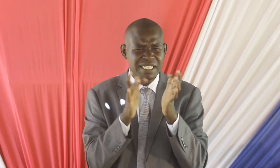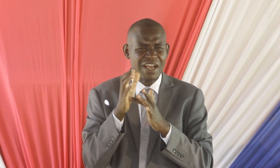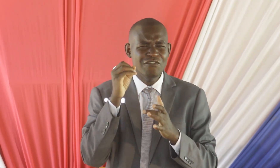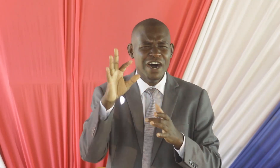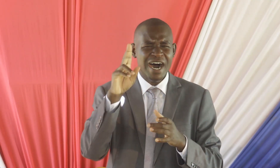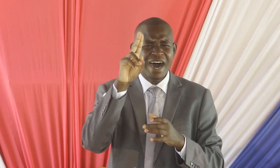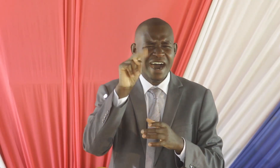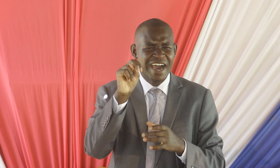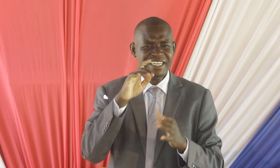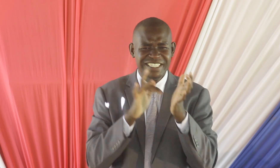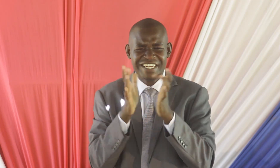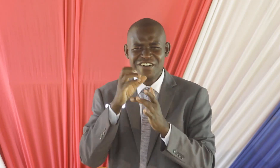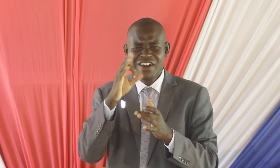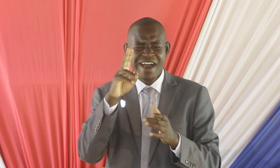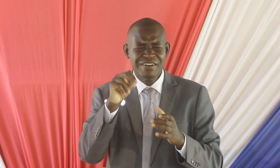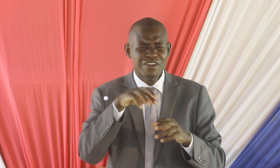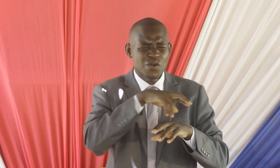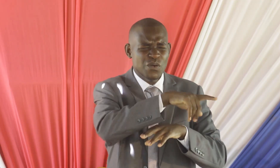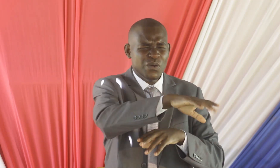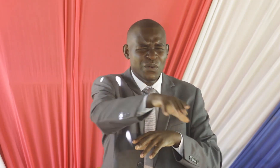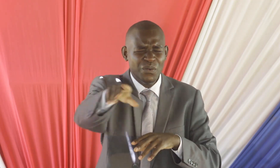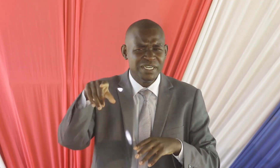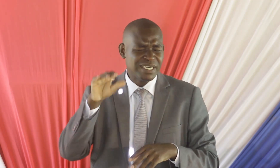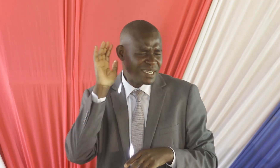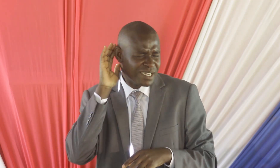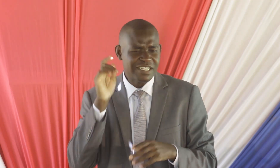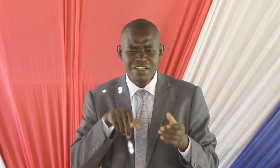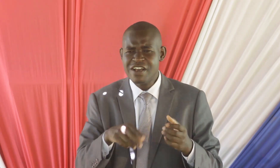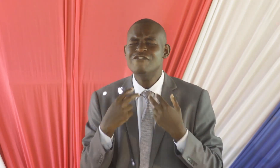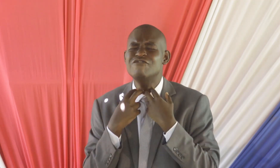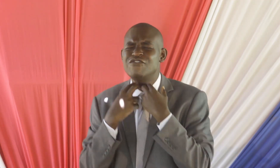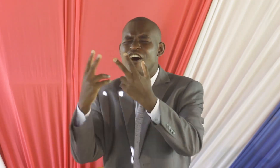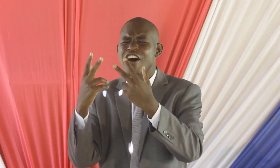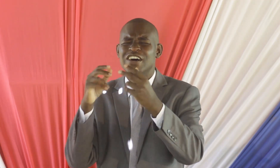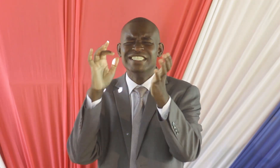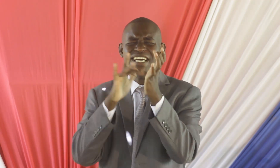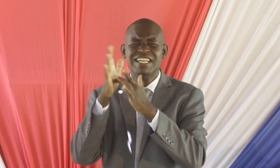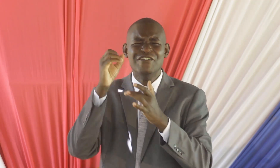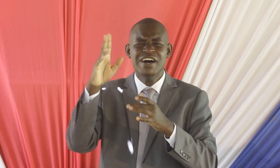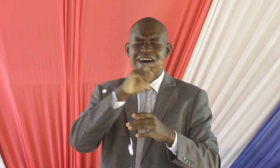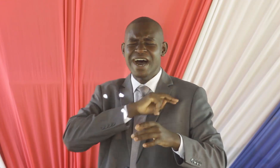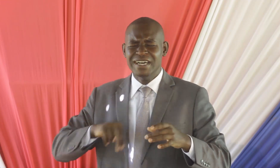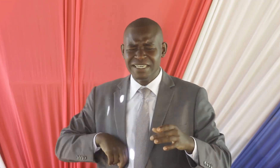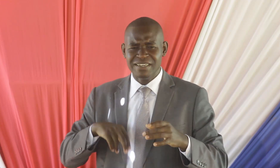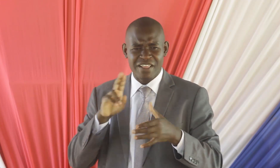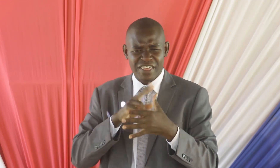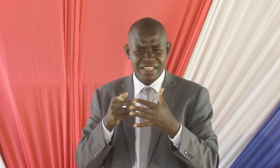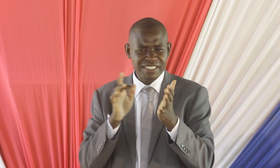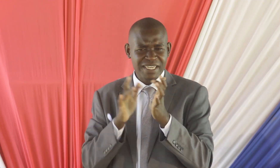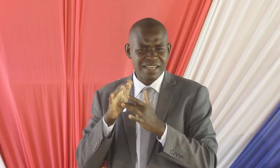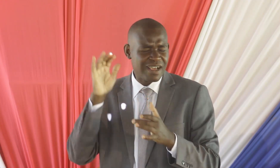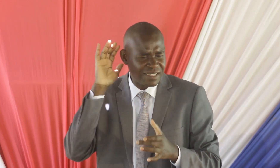By that time when he was begging for money, he had so many people passing and raised his